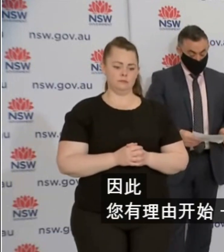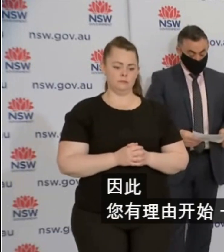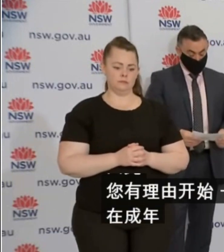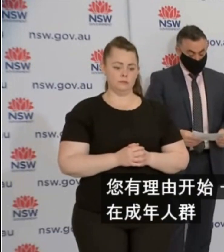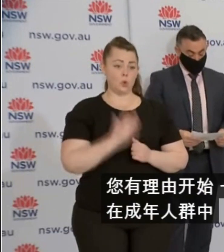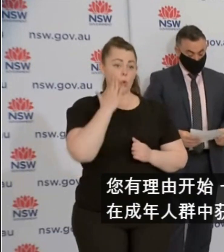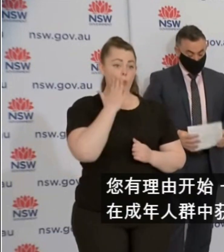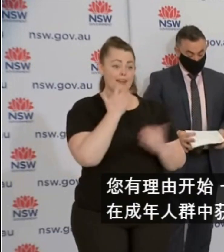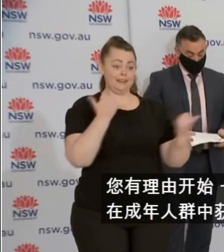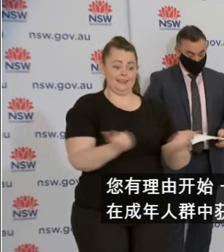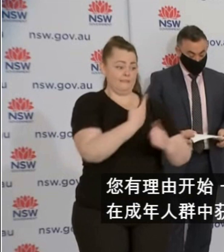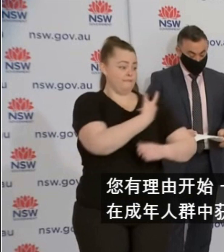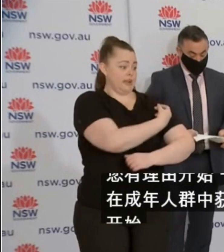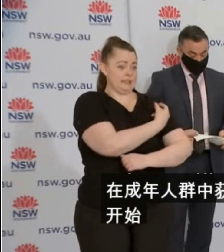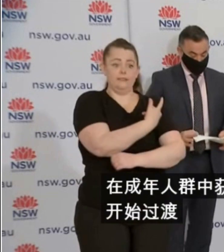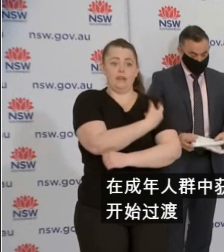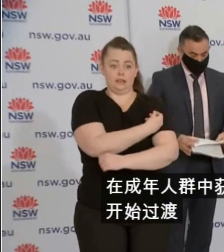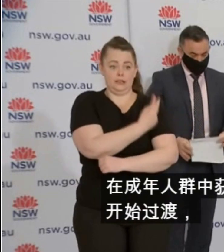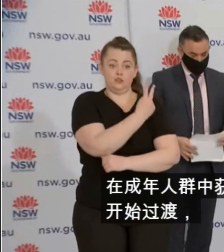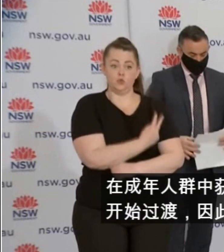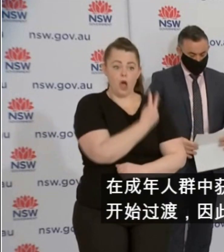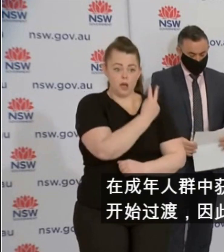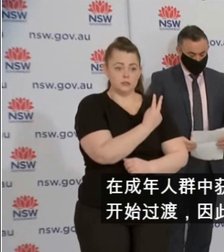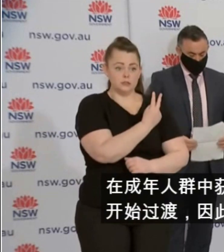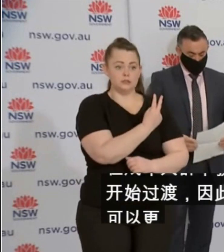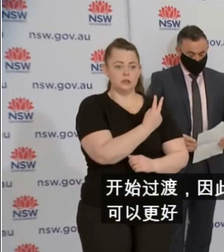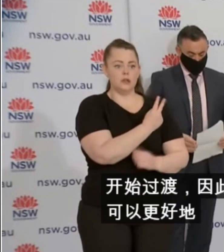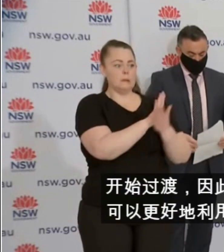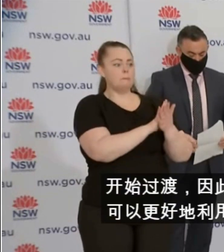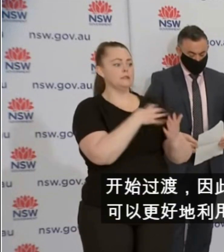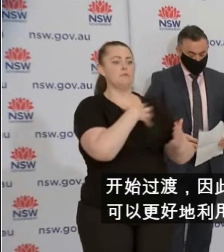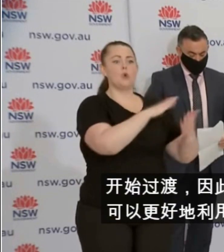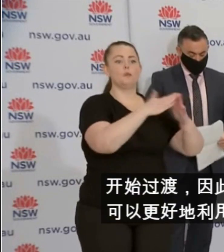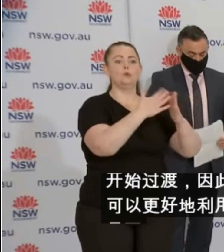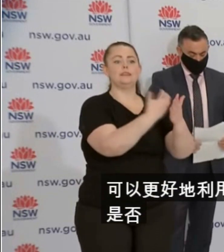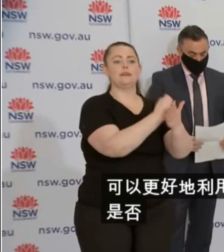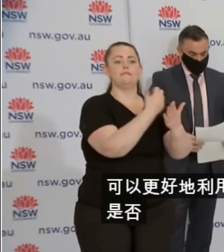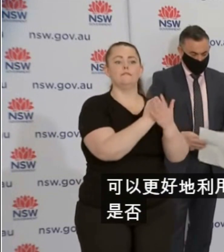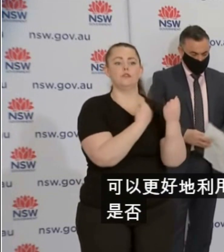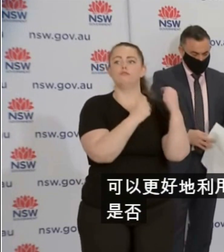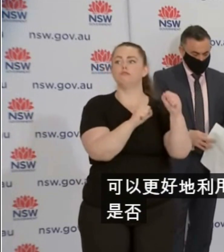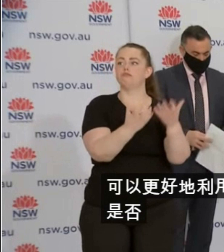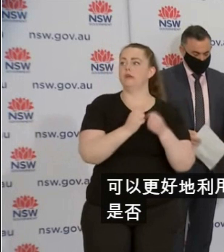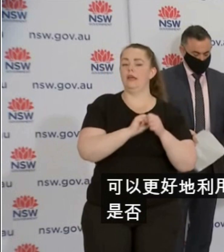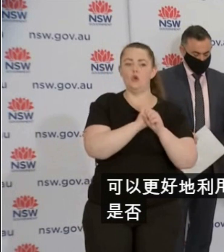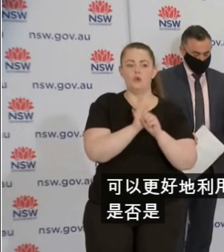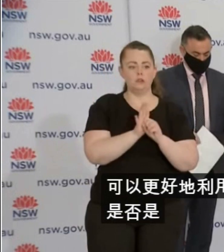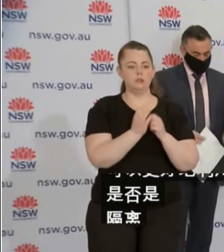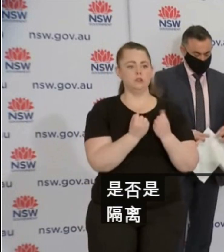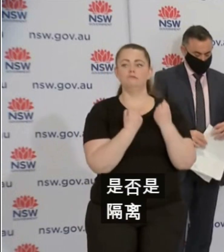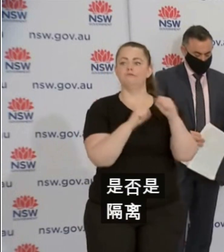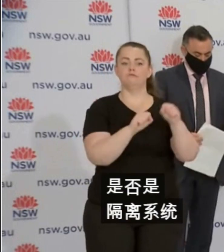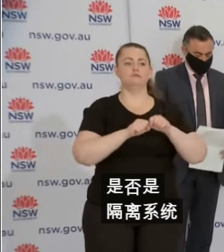safe rate of vaccination in the adult population, you start to transition. So whether it's contact tracing, where there'll be better use of technology, whether it's